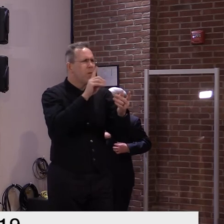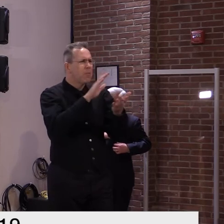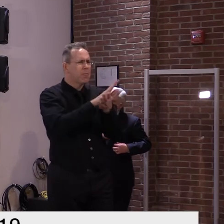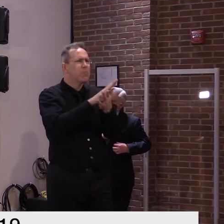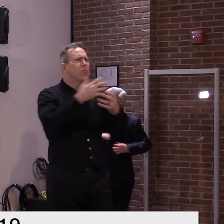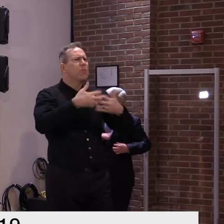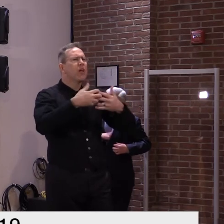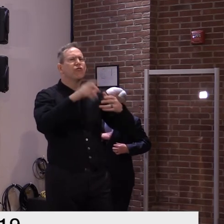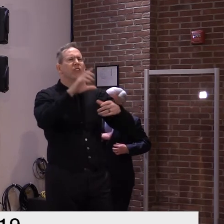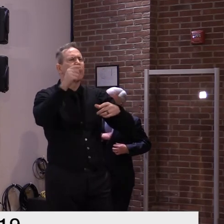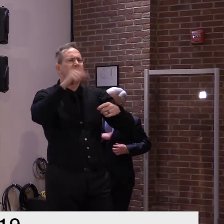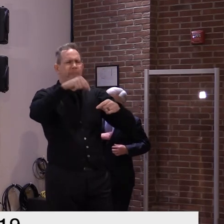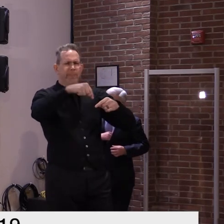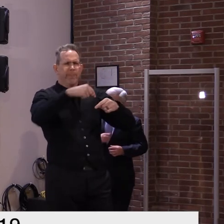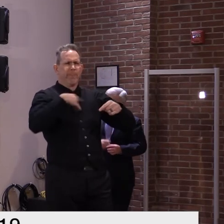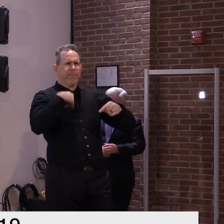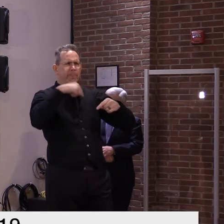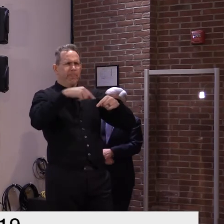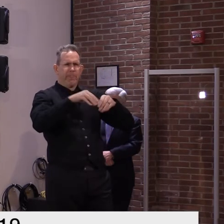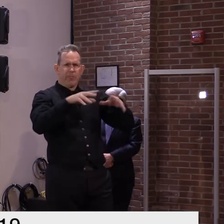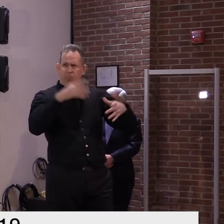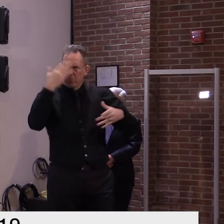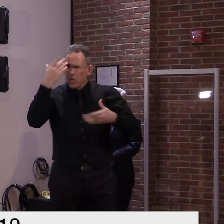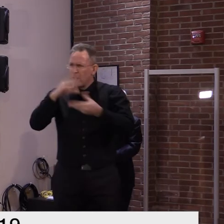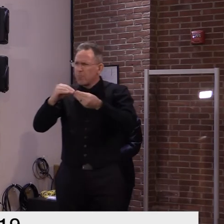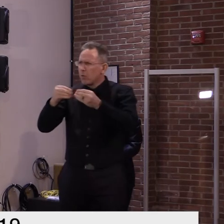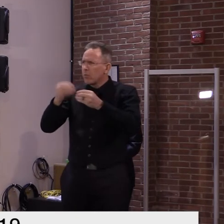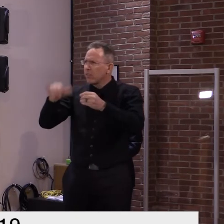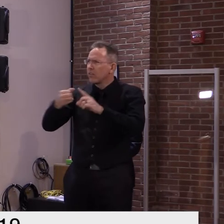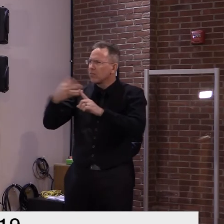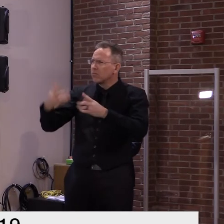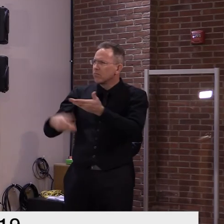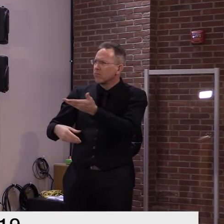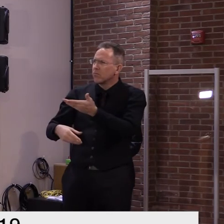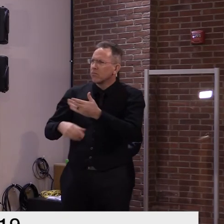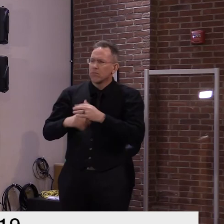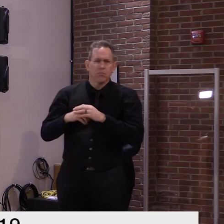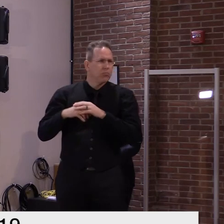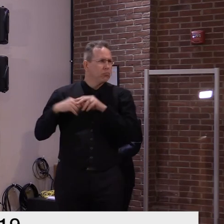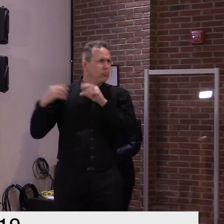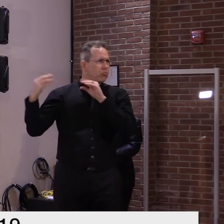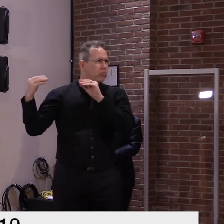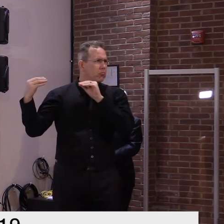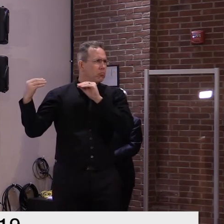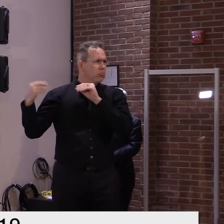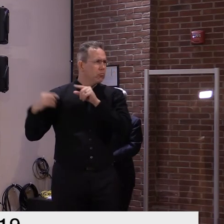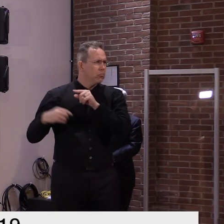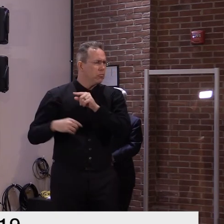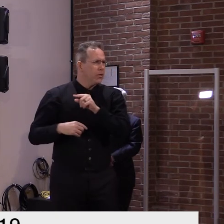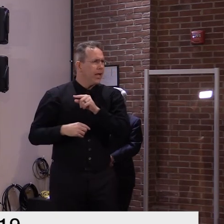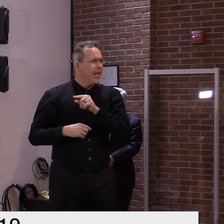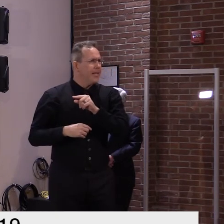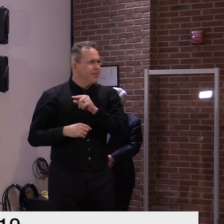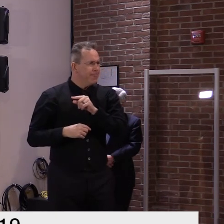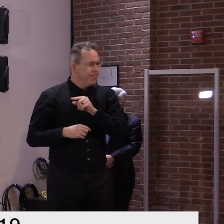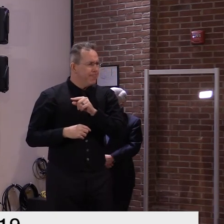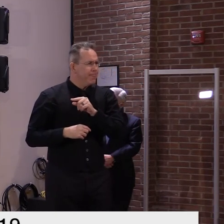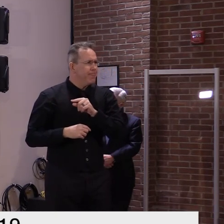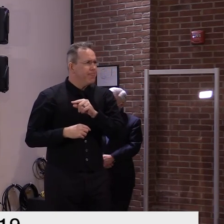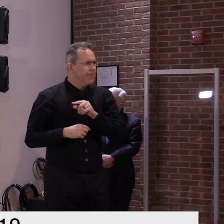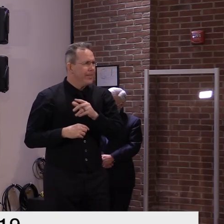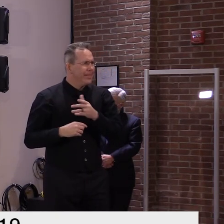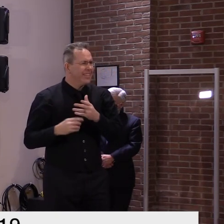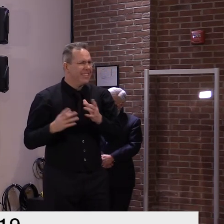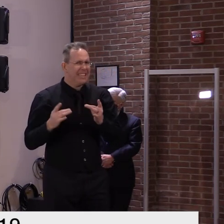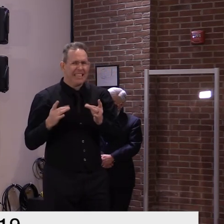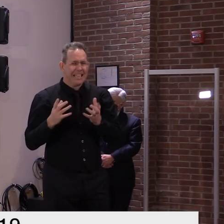do to fill us in on some of that information? Yeah, it is an interesting dilemma in some respects. We were looking at that